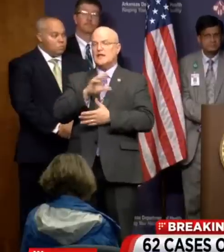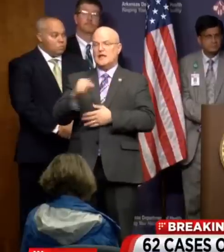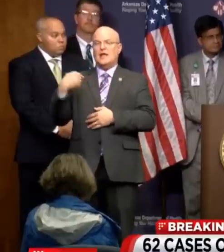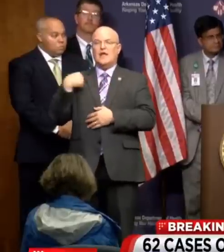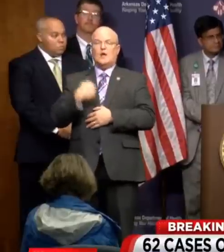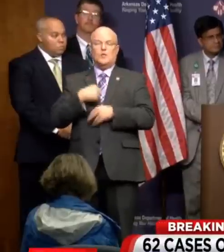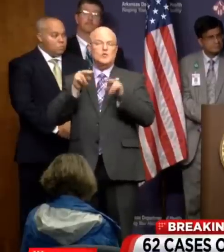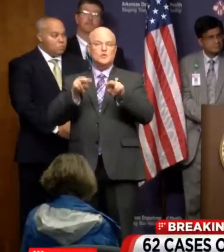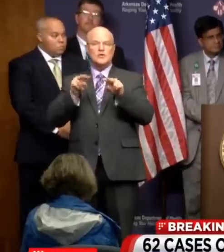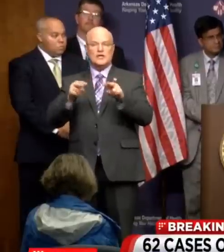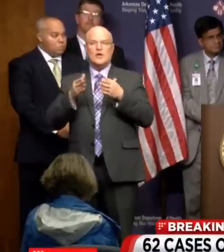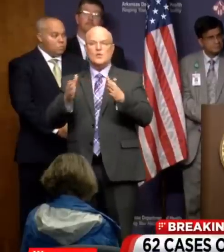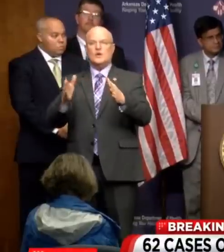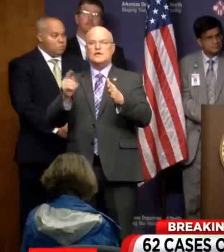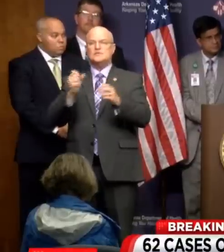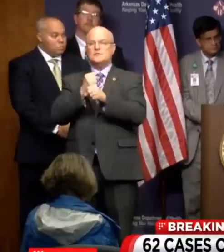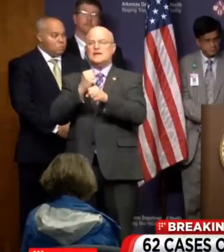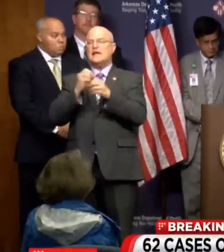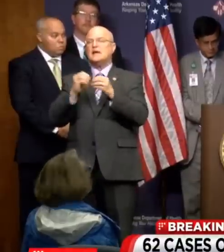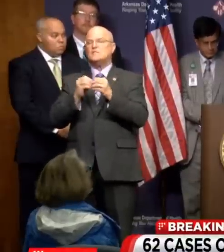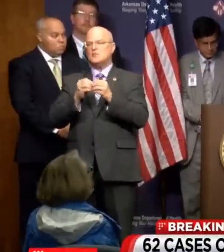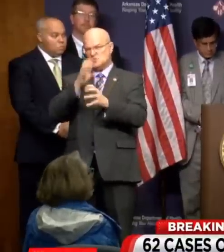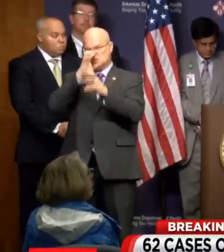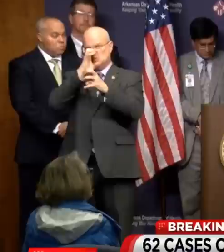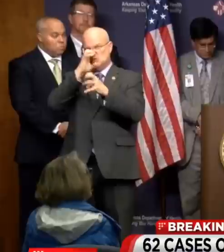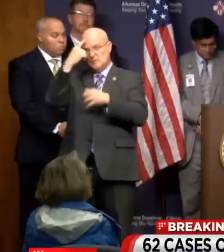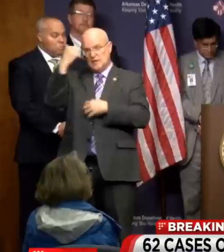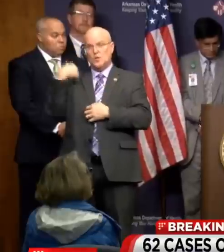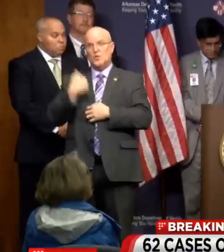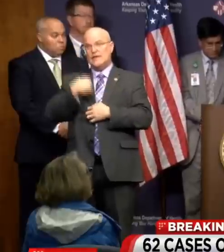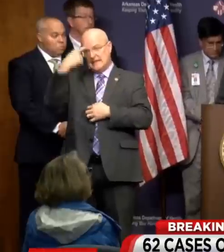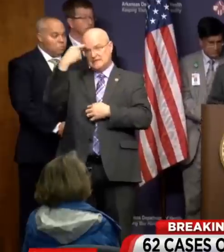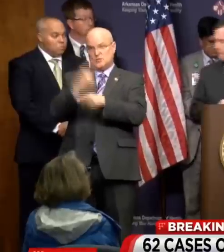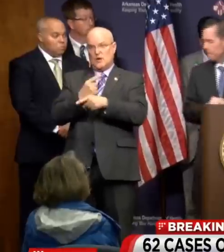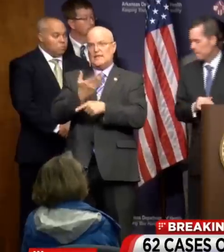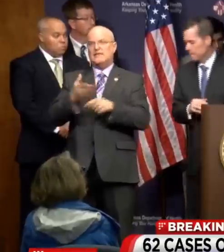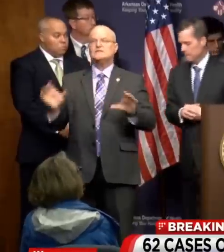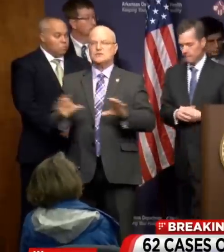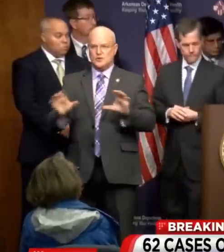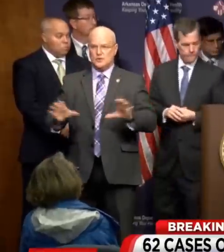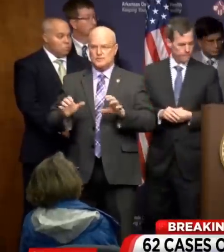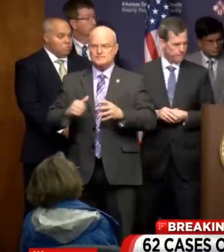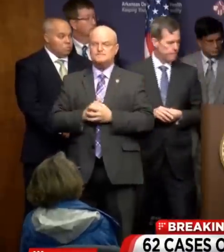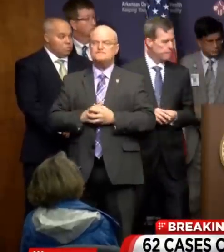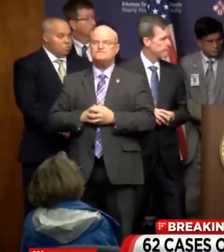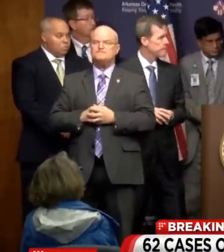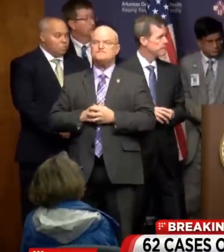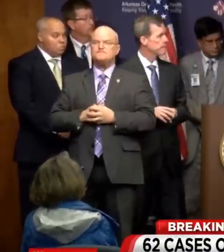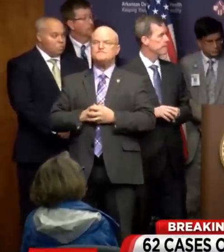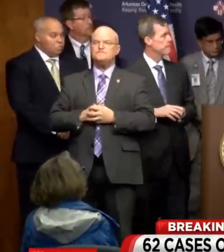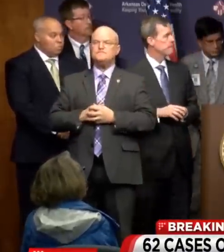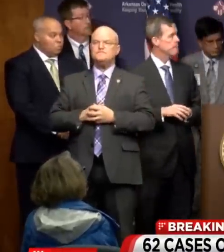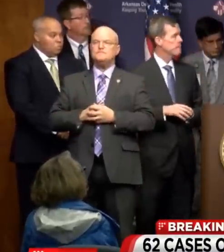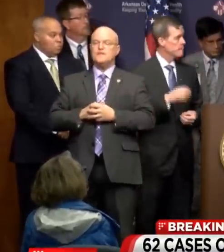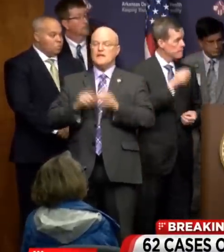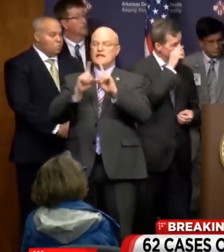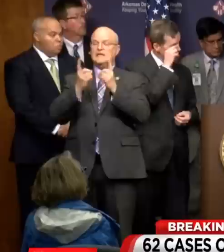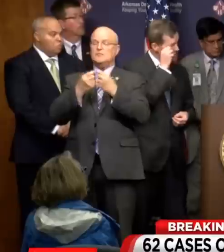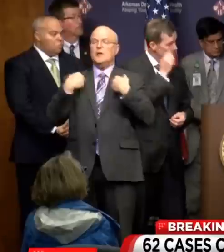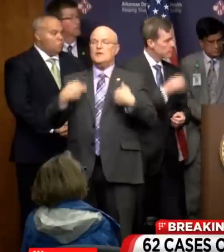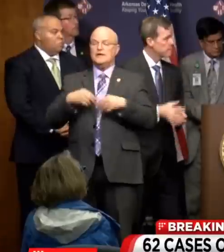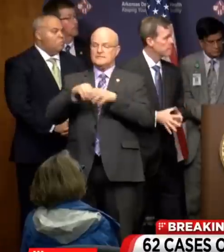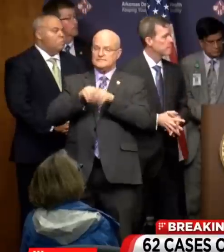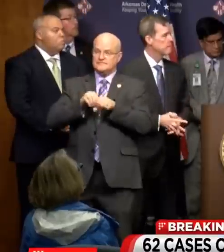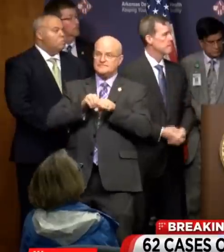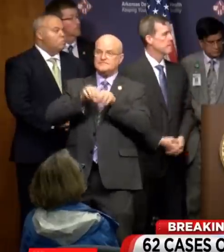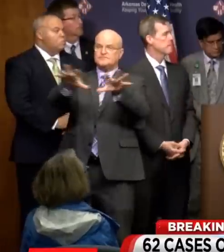are looking at ways to make that more stringent, because we think that that's the right thing to do. The directive that goes out from the Department of Health will give